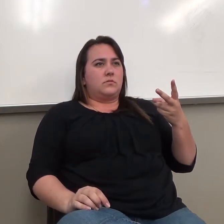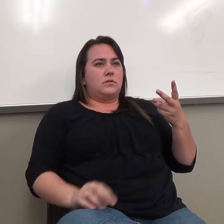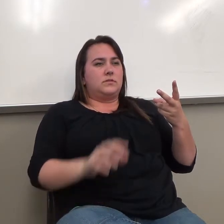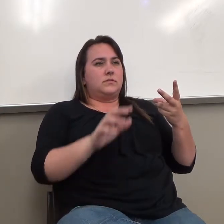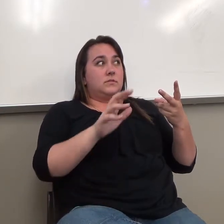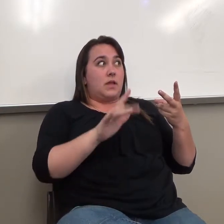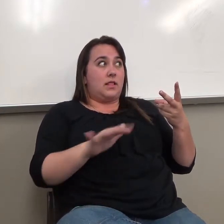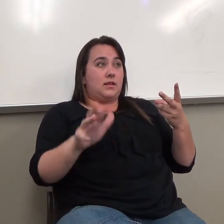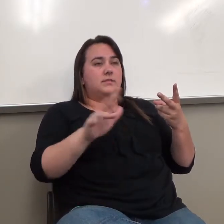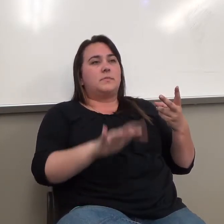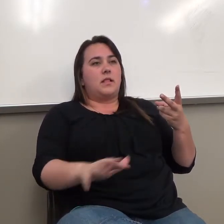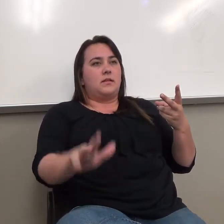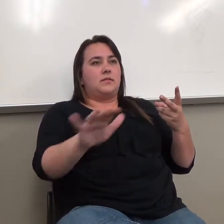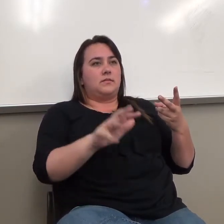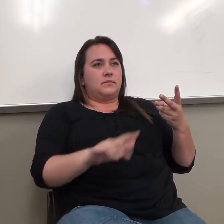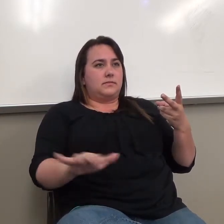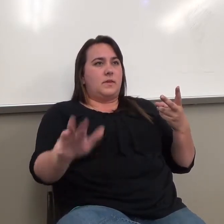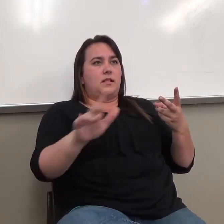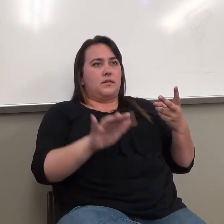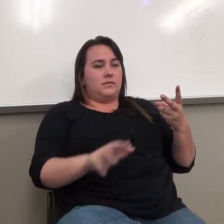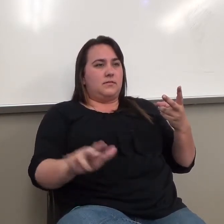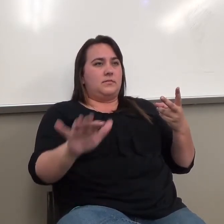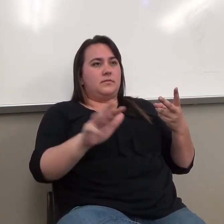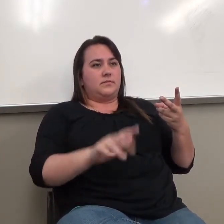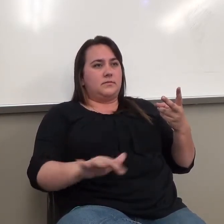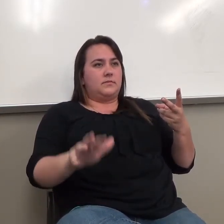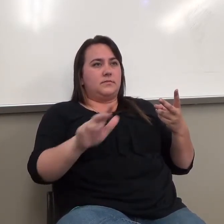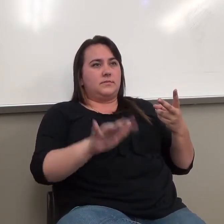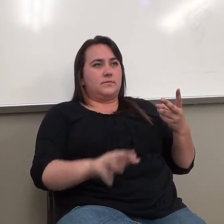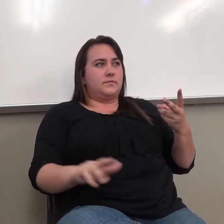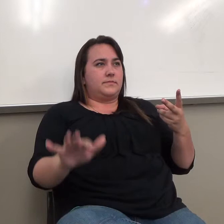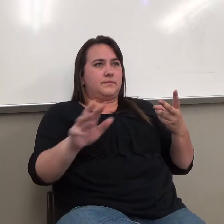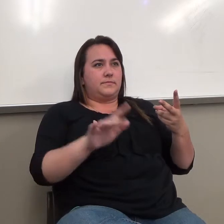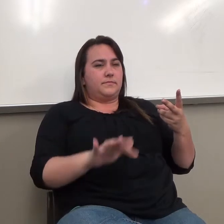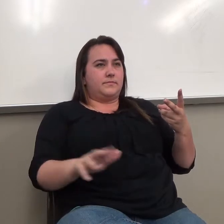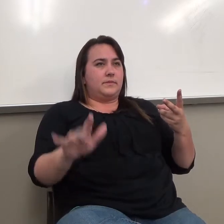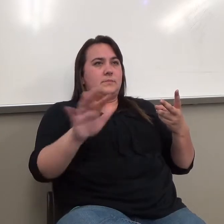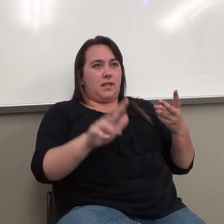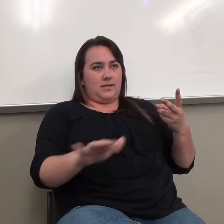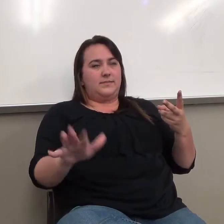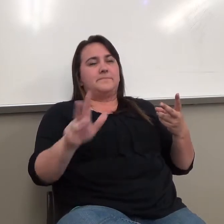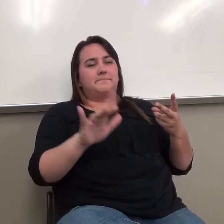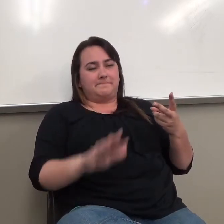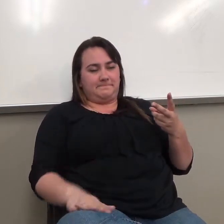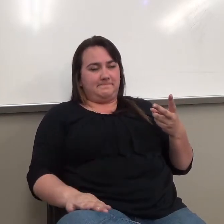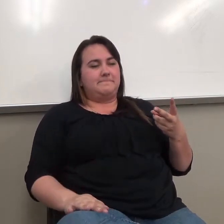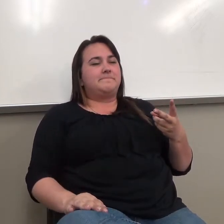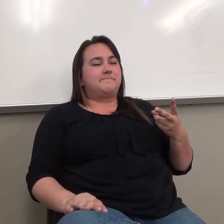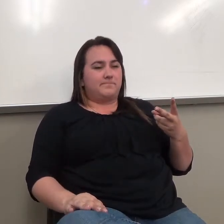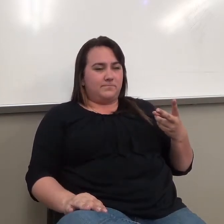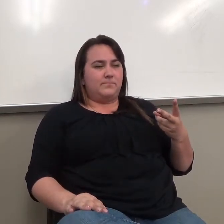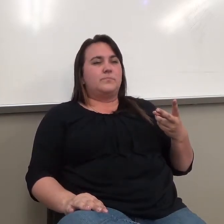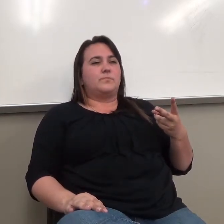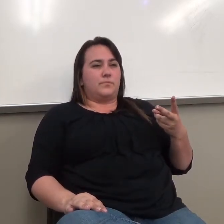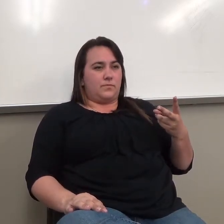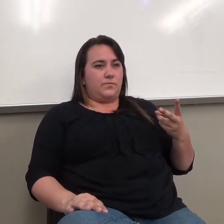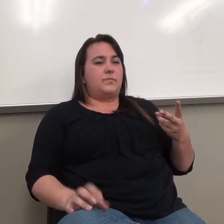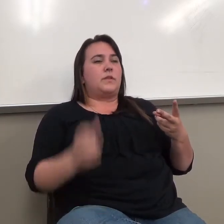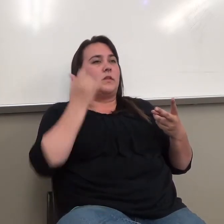Spelling. Yeah, spelling. You can look in your binders, you can look at like Lydia and Standard English on your YouTube, okay? So if you notice there, we